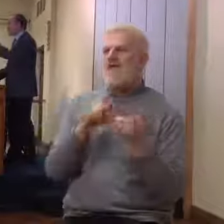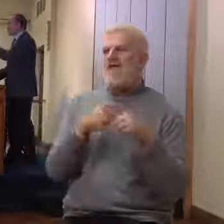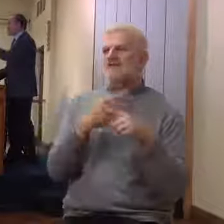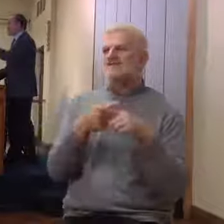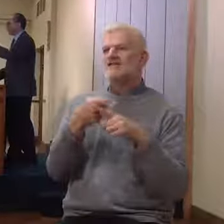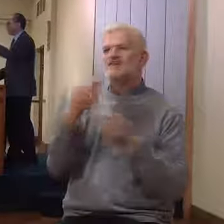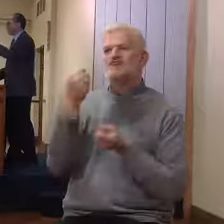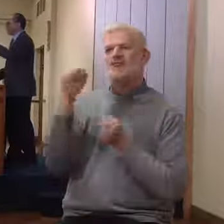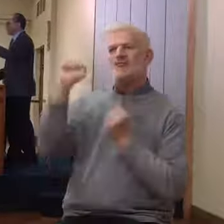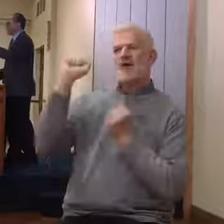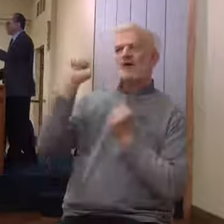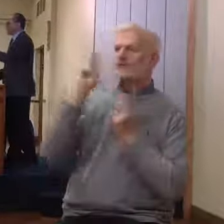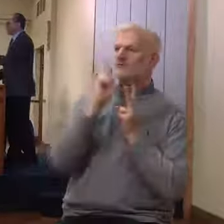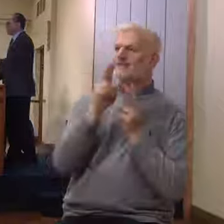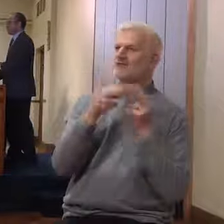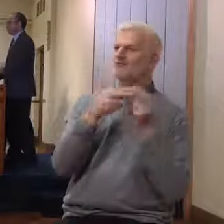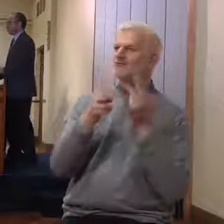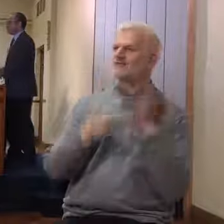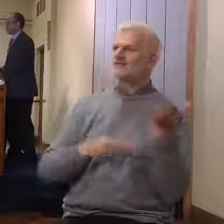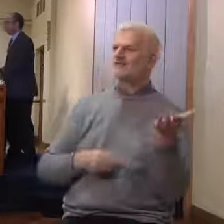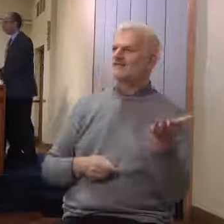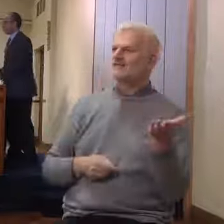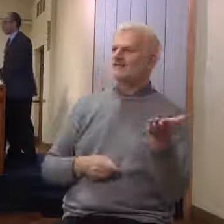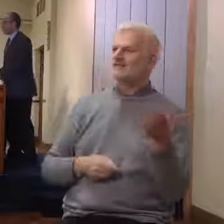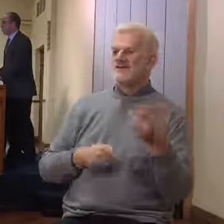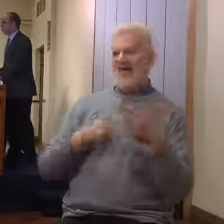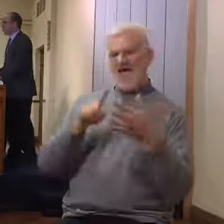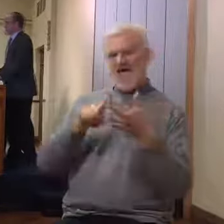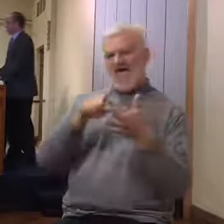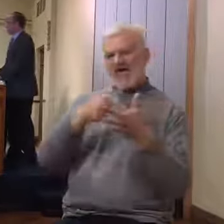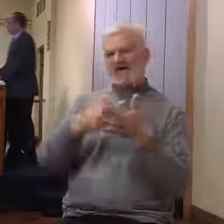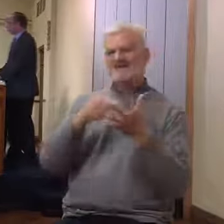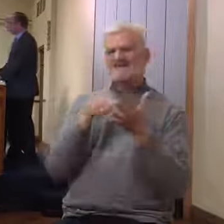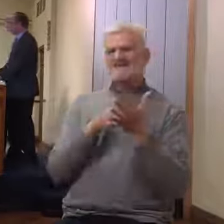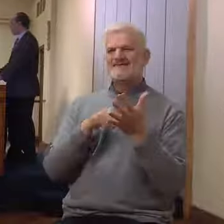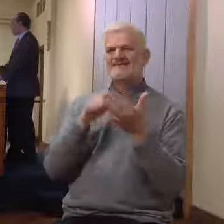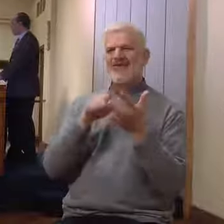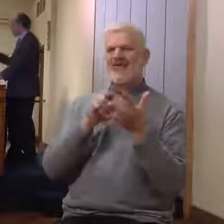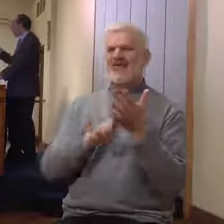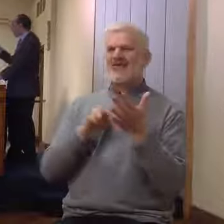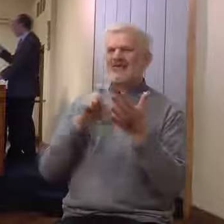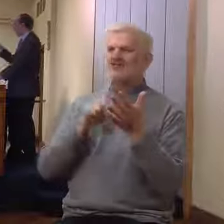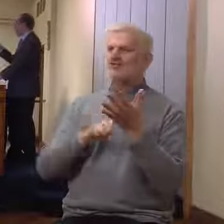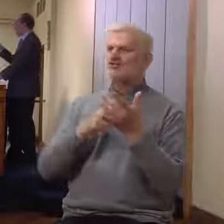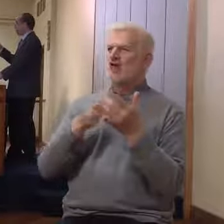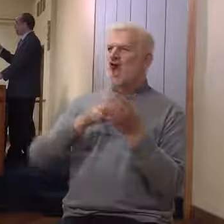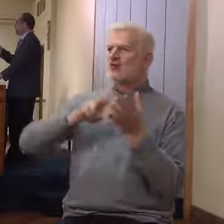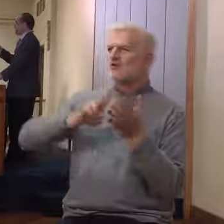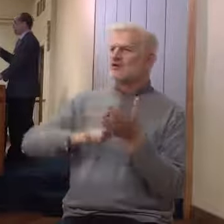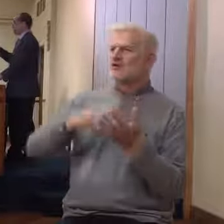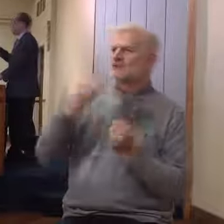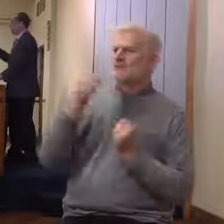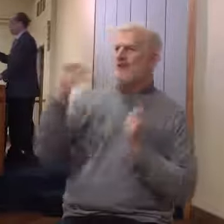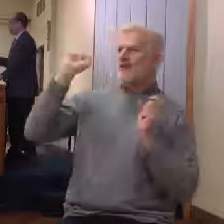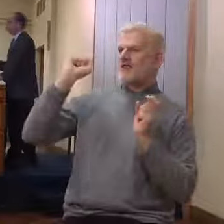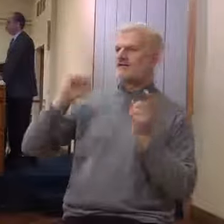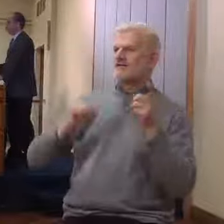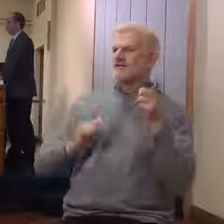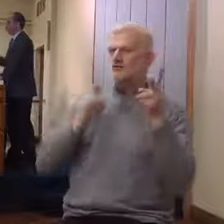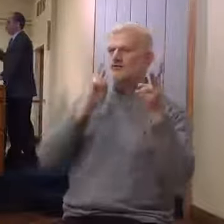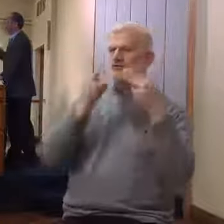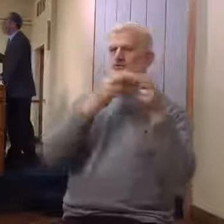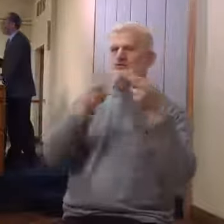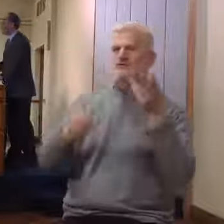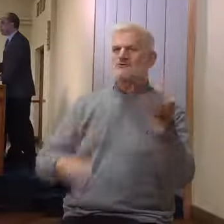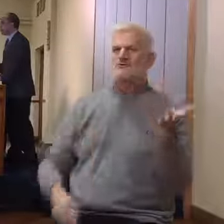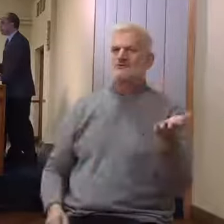to insert a small preposition there. It should be really Extinction of Rebellion. Or you